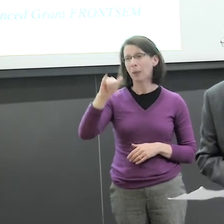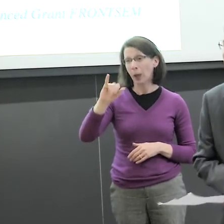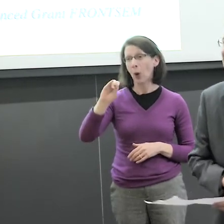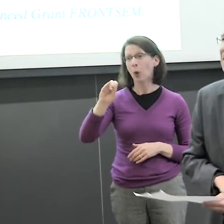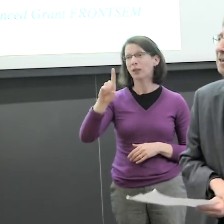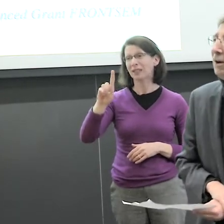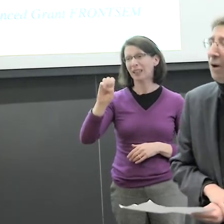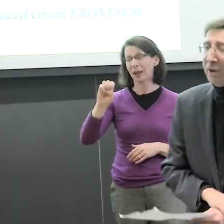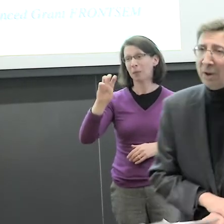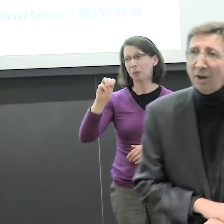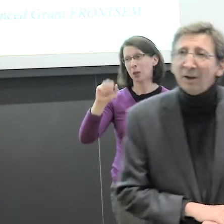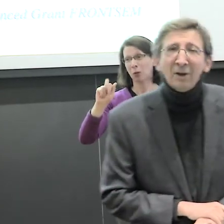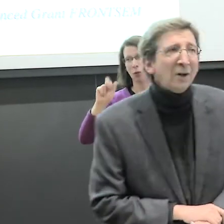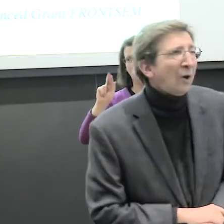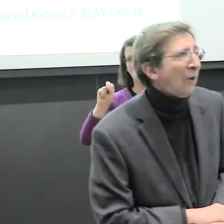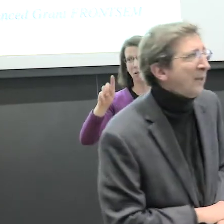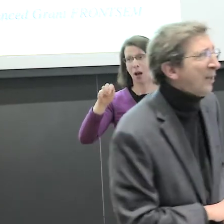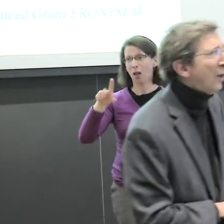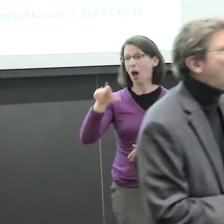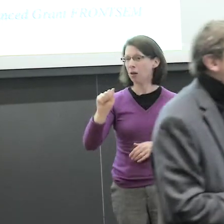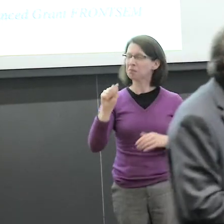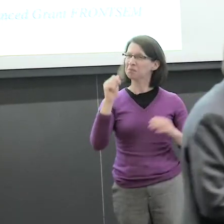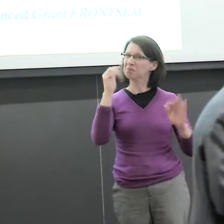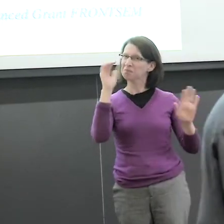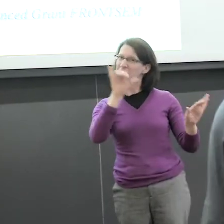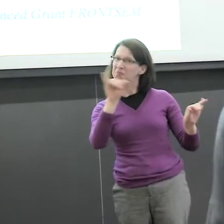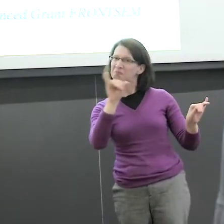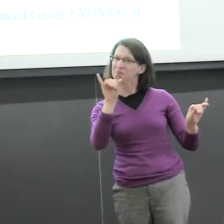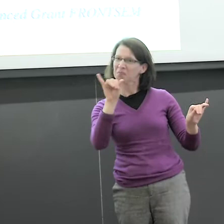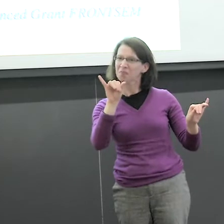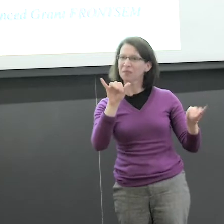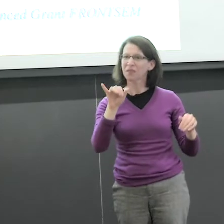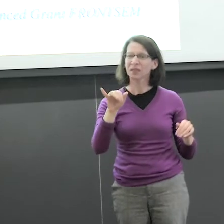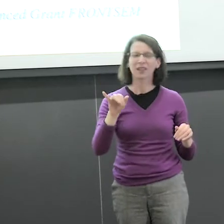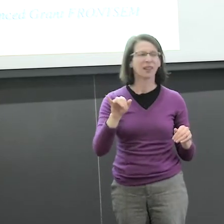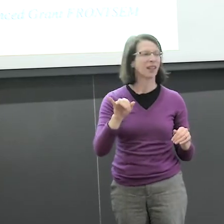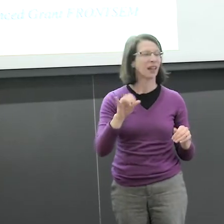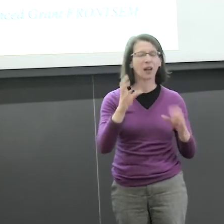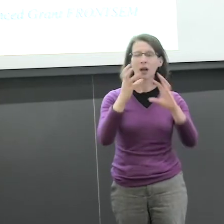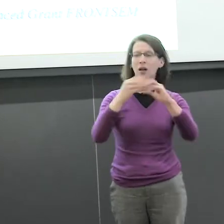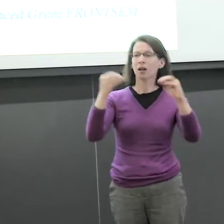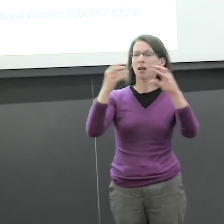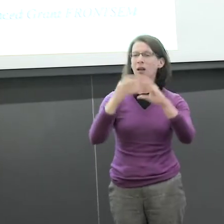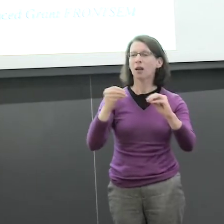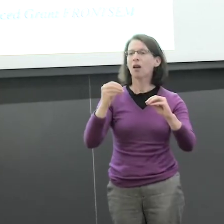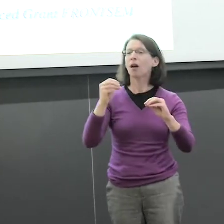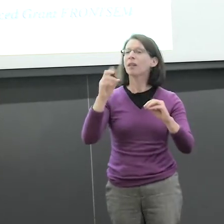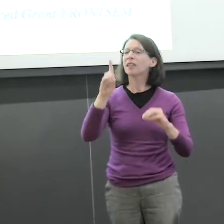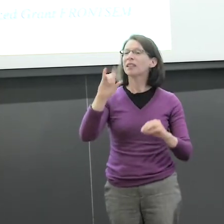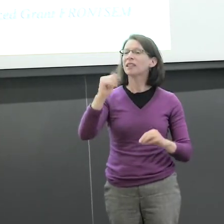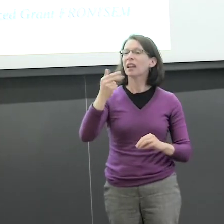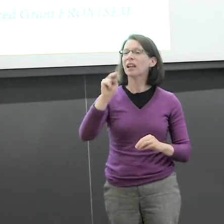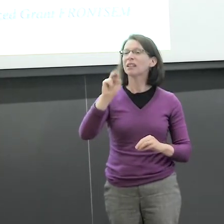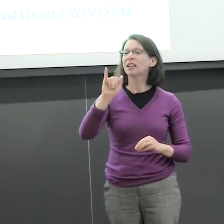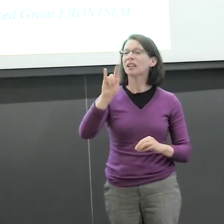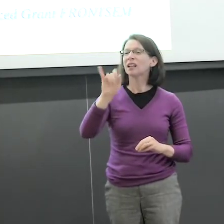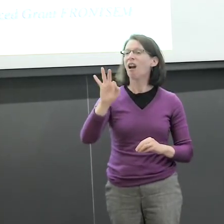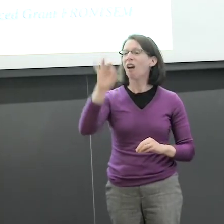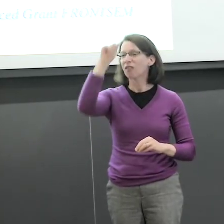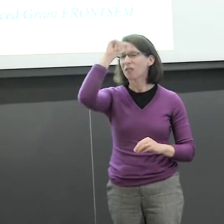the author of the Oration on the Dignity of Man, which is